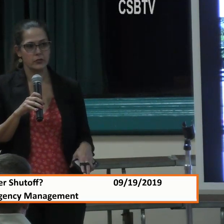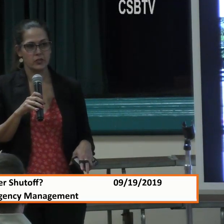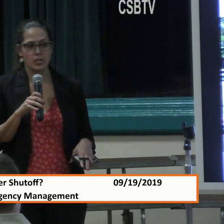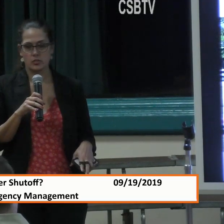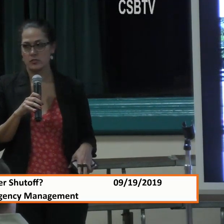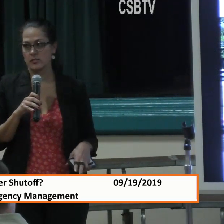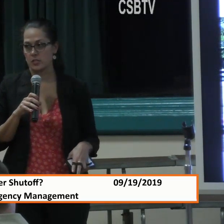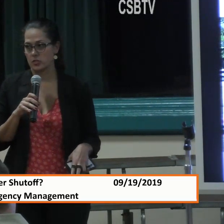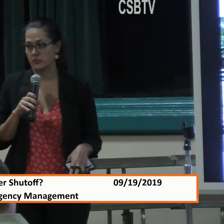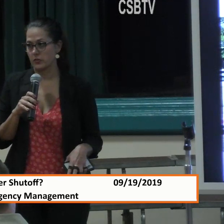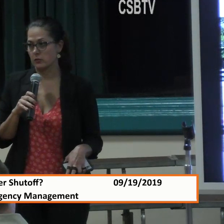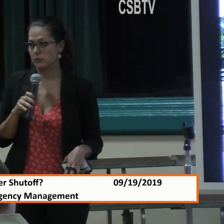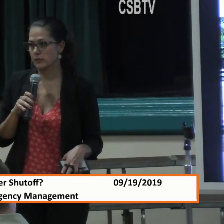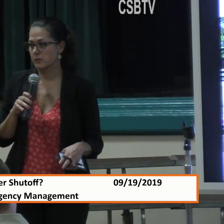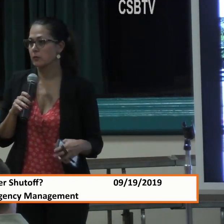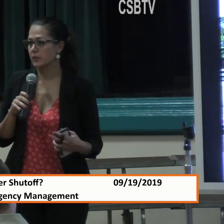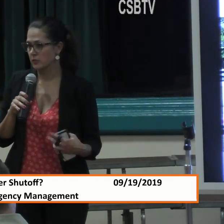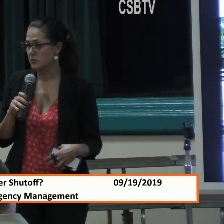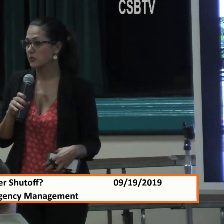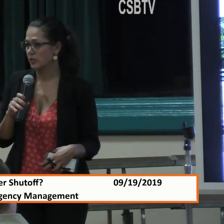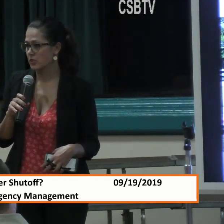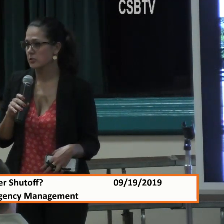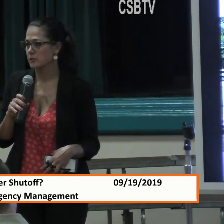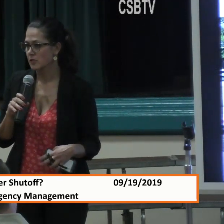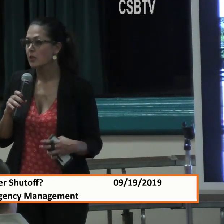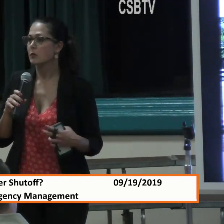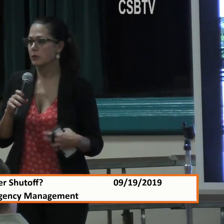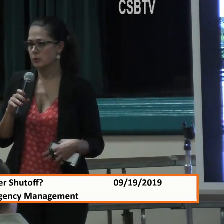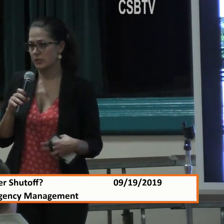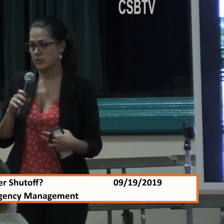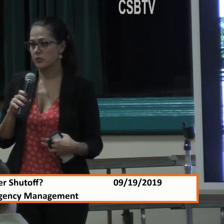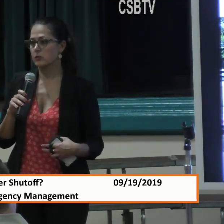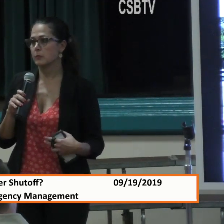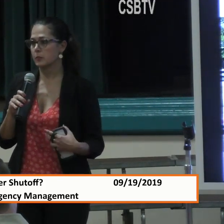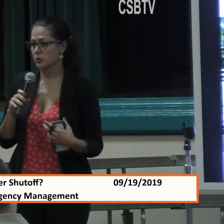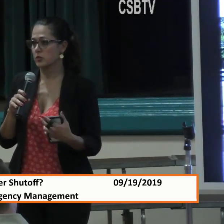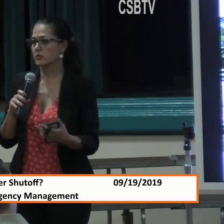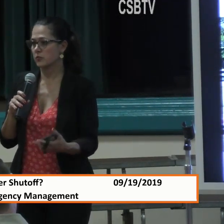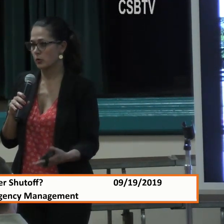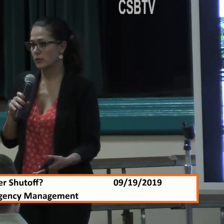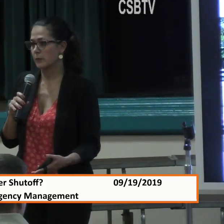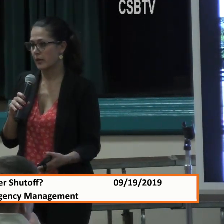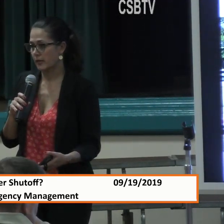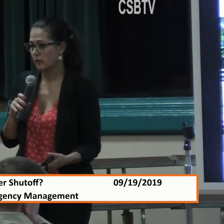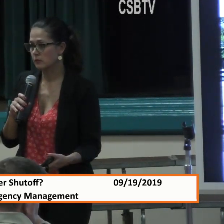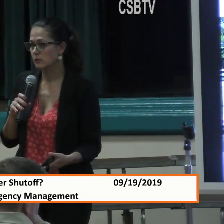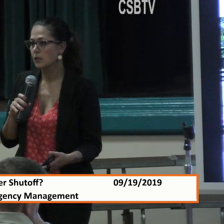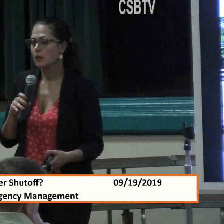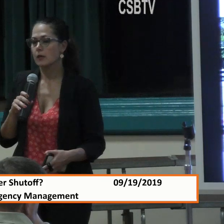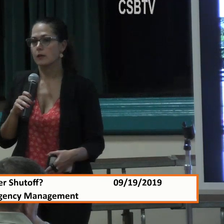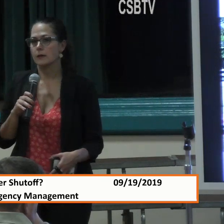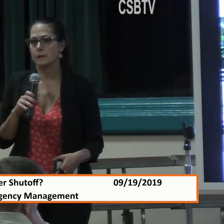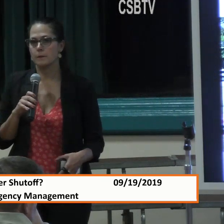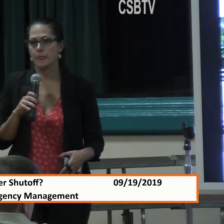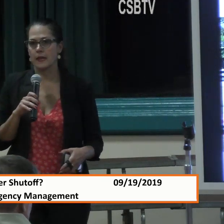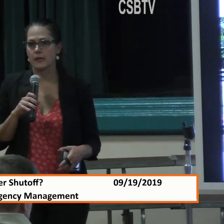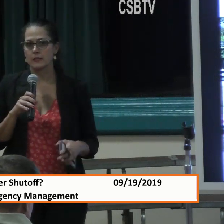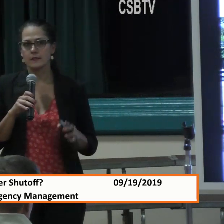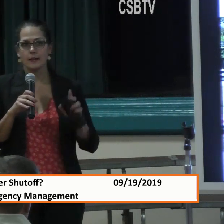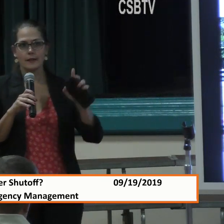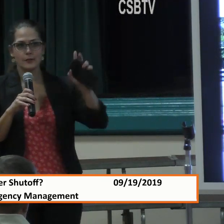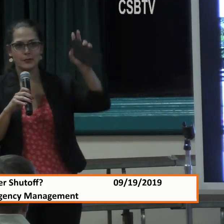targeted notifications to each of you. And so when we get those notifications, we will continue to push those forward and back out.